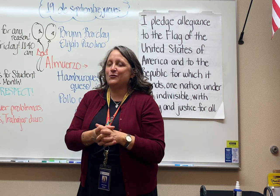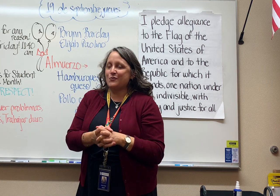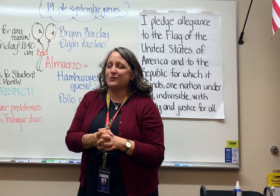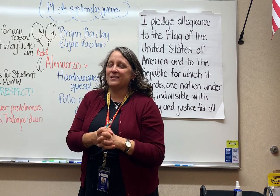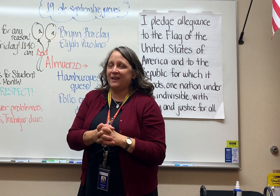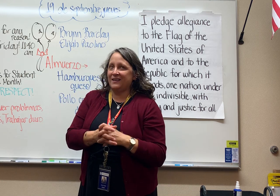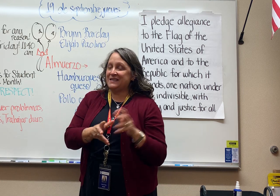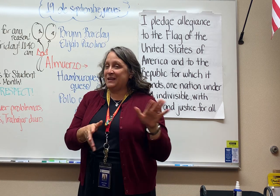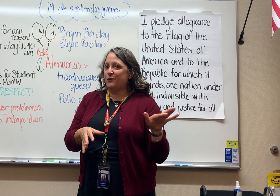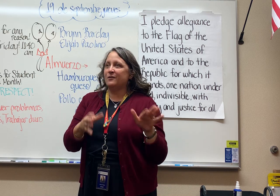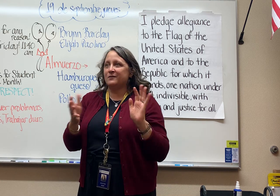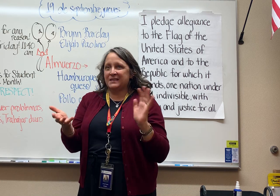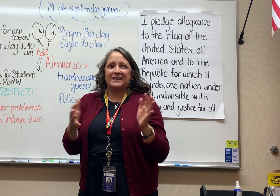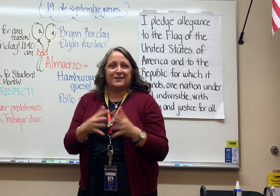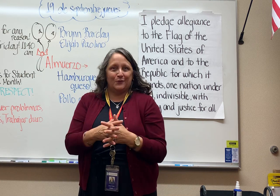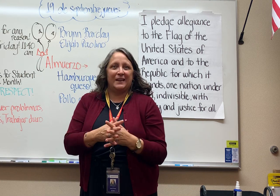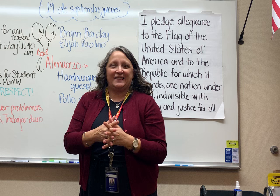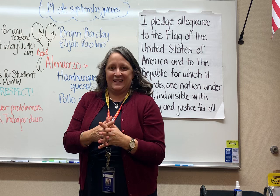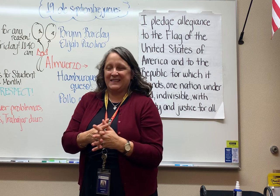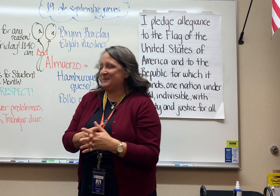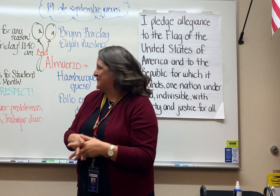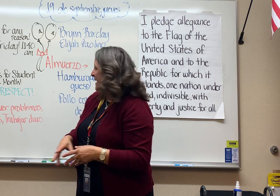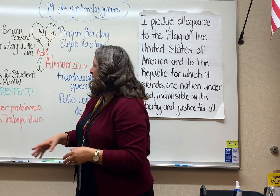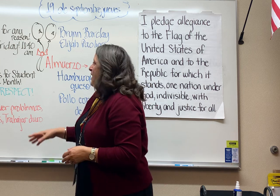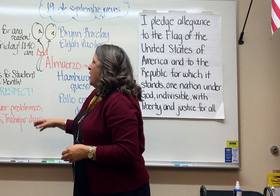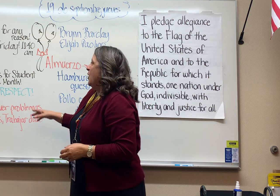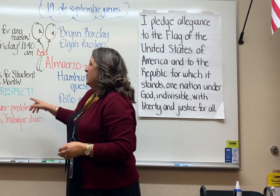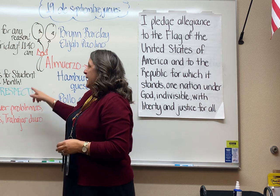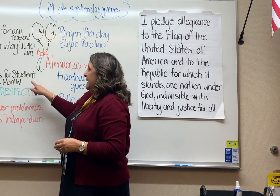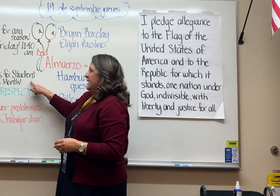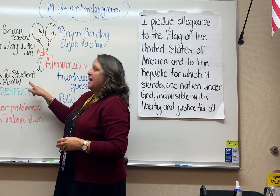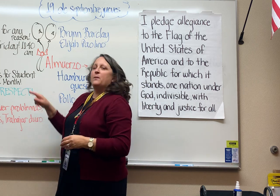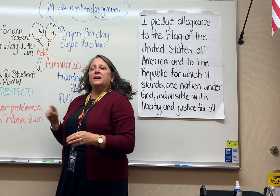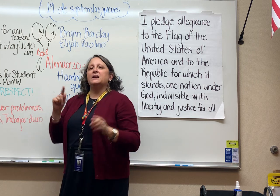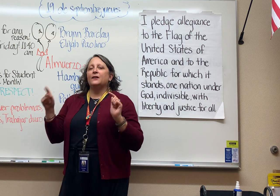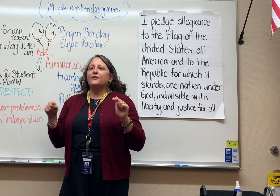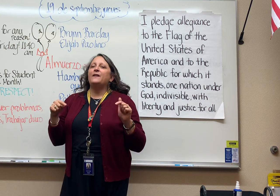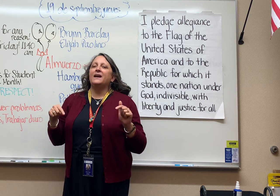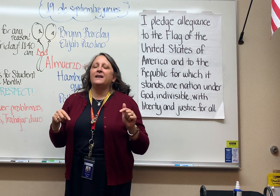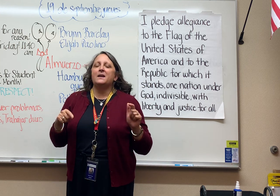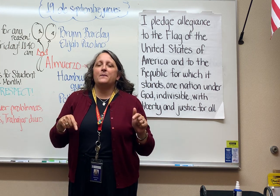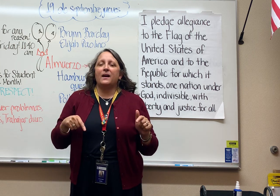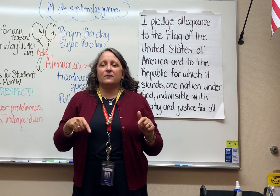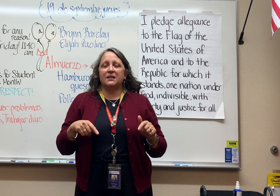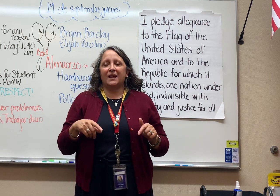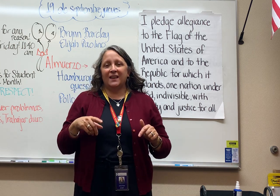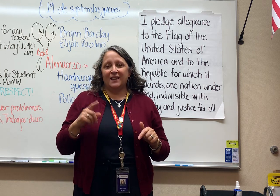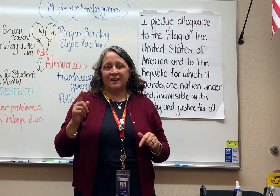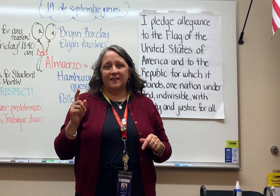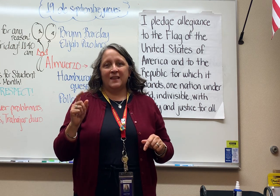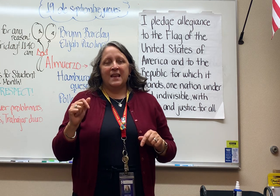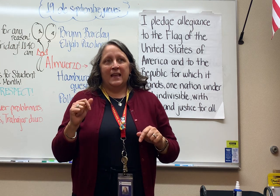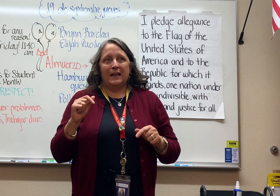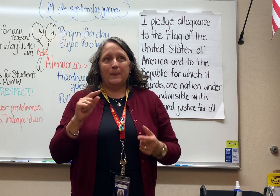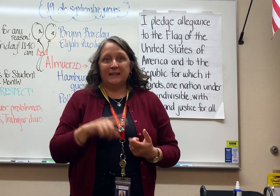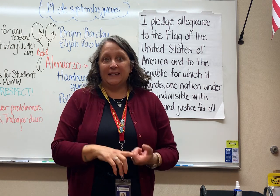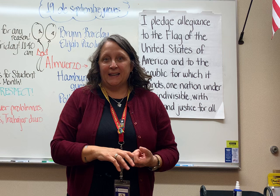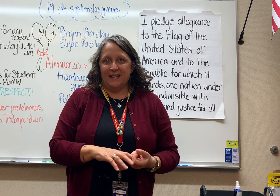unos 5 o 6 estudiantes. Okay, I want to clarify about el 23